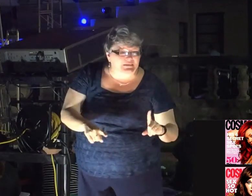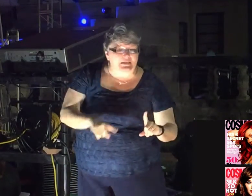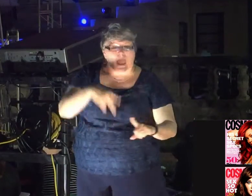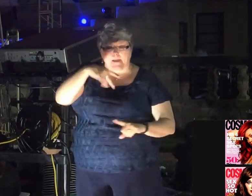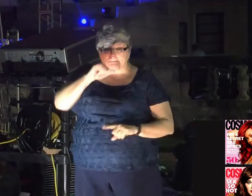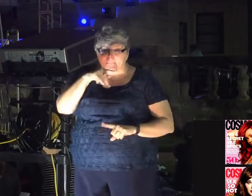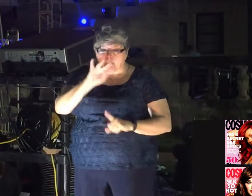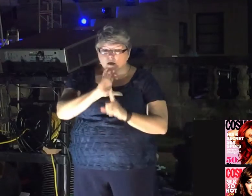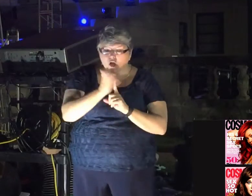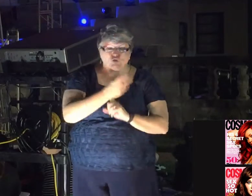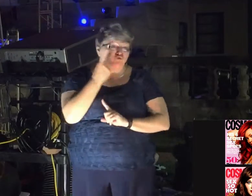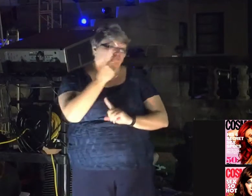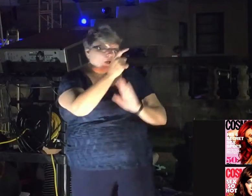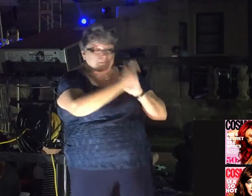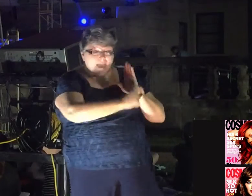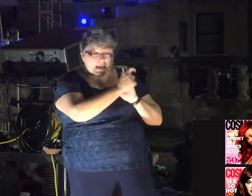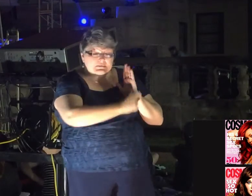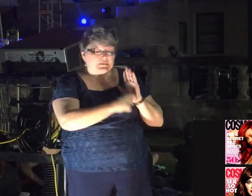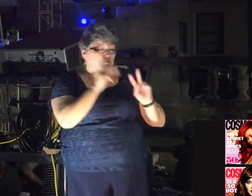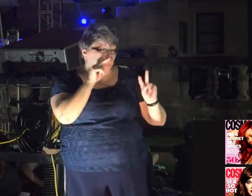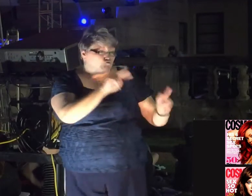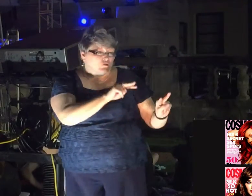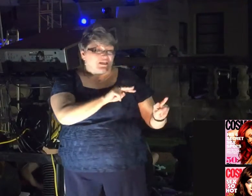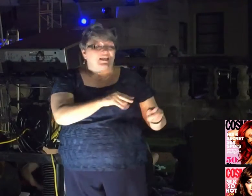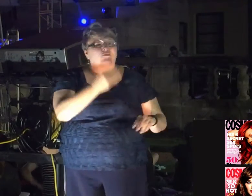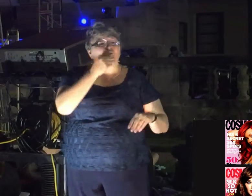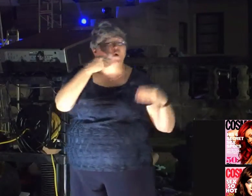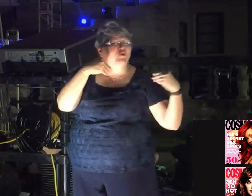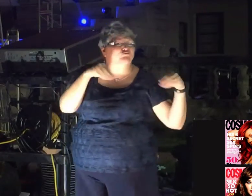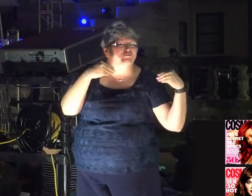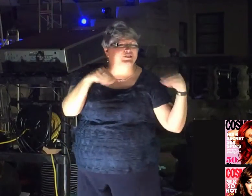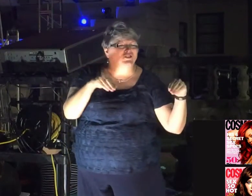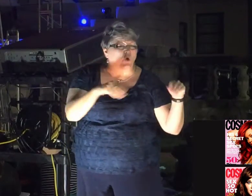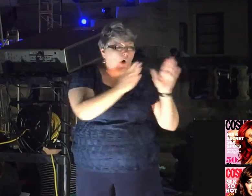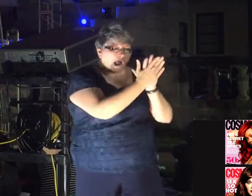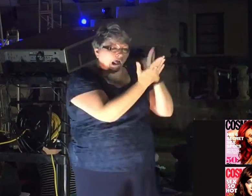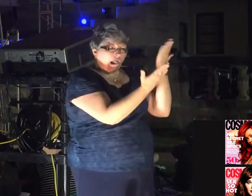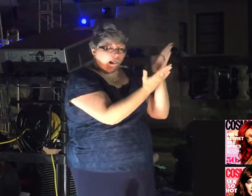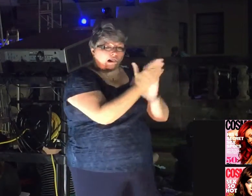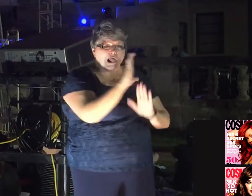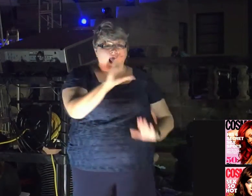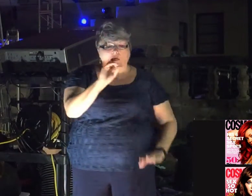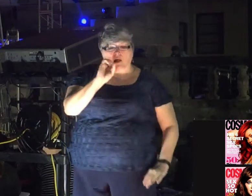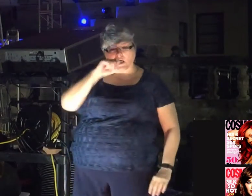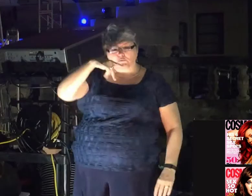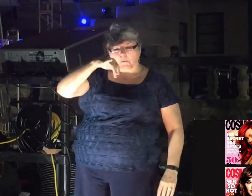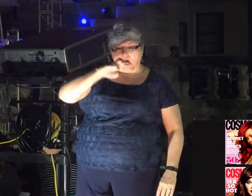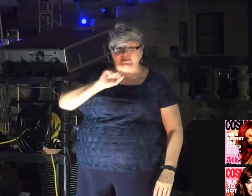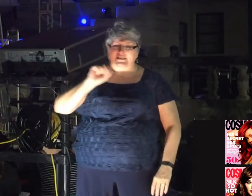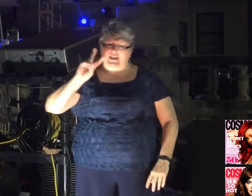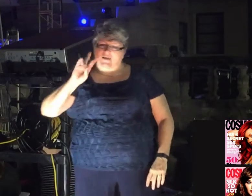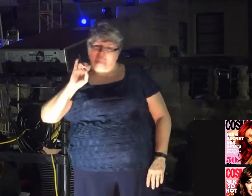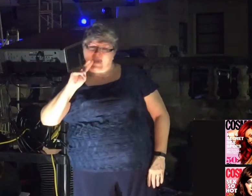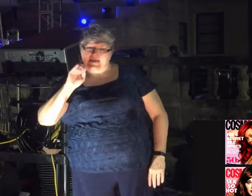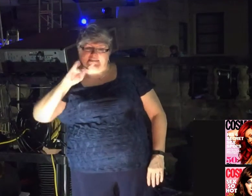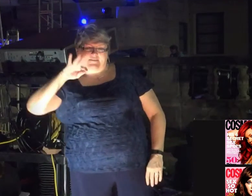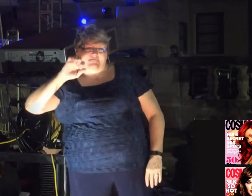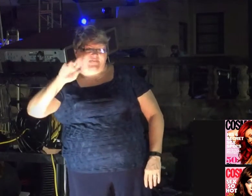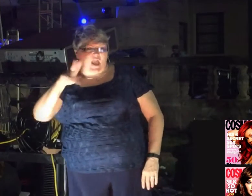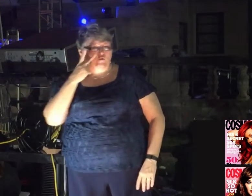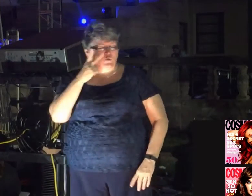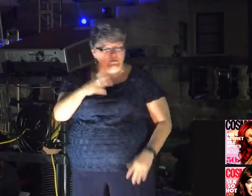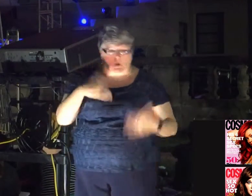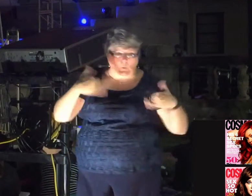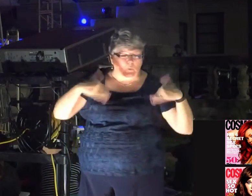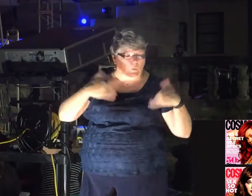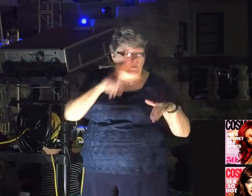It's happening in pop culture. As you look at magazines, you see in the grocery store, from Cosmopolitan to Vanity Fair, you